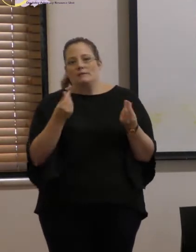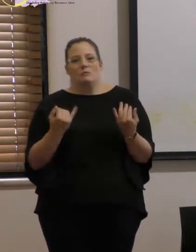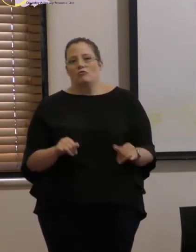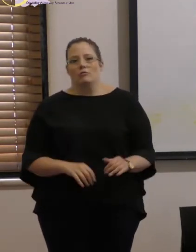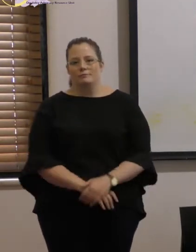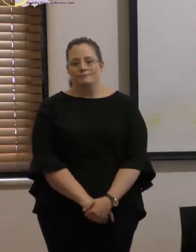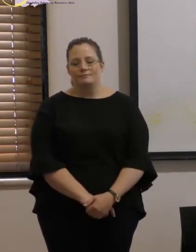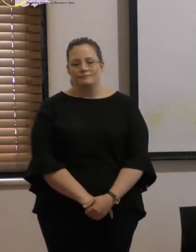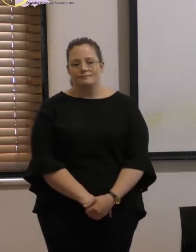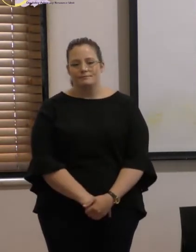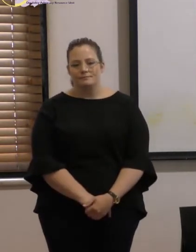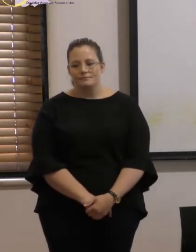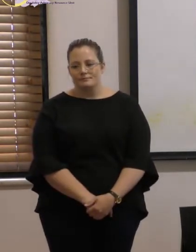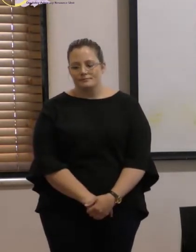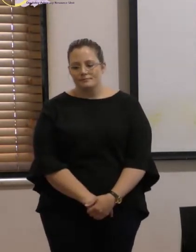going well.